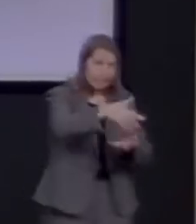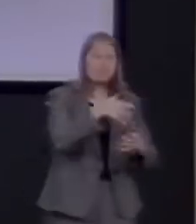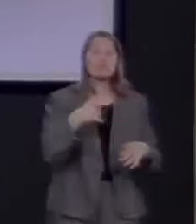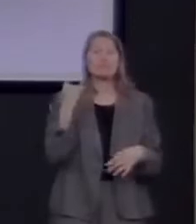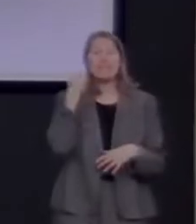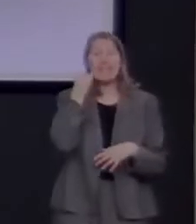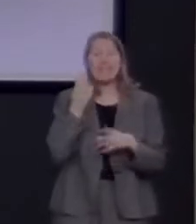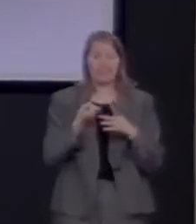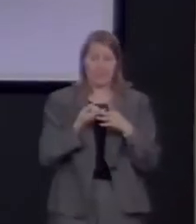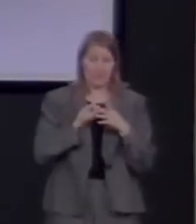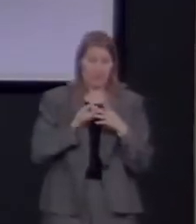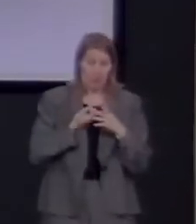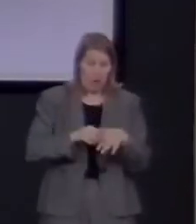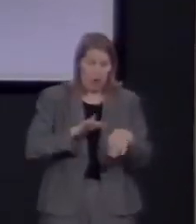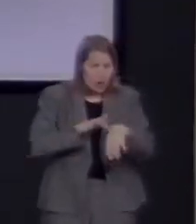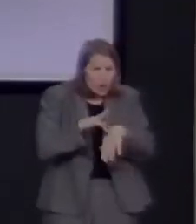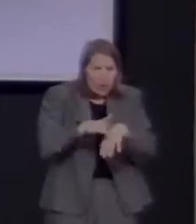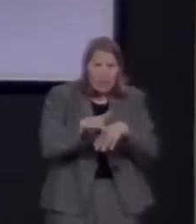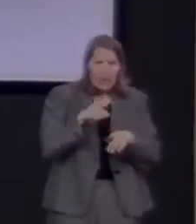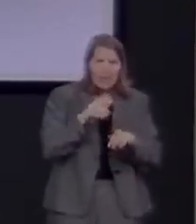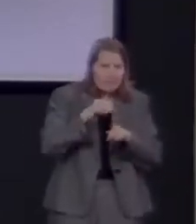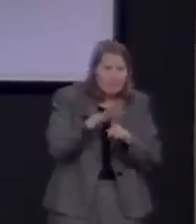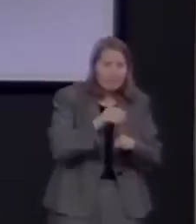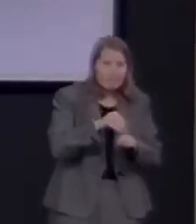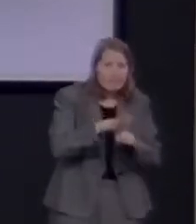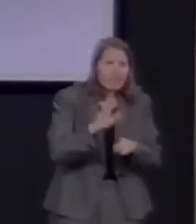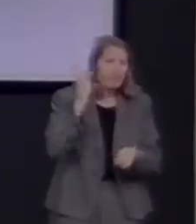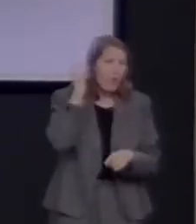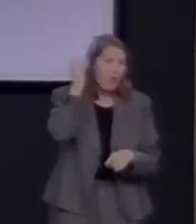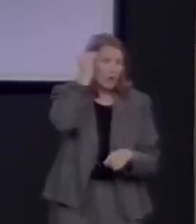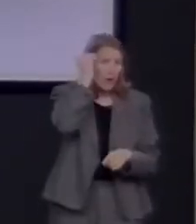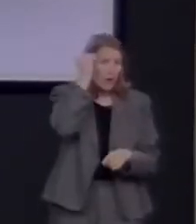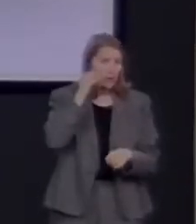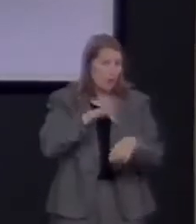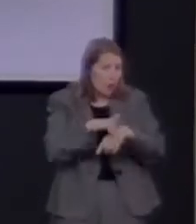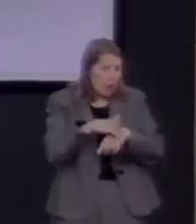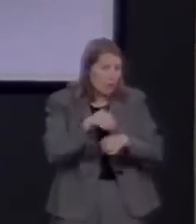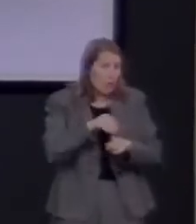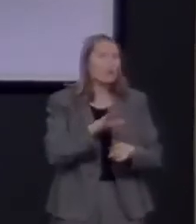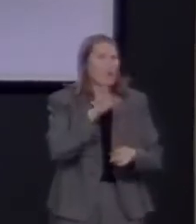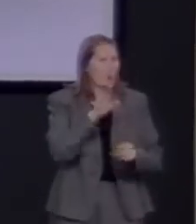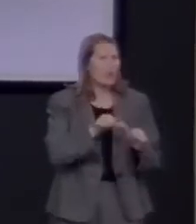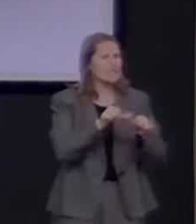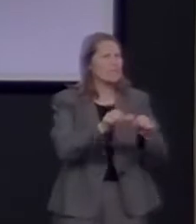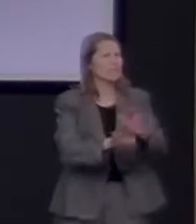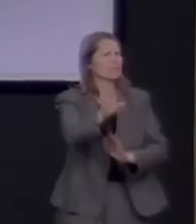early in development with good phonological awareness, you're going to continue to improve